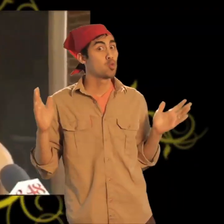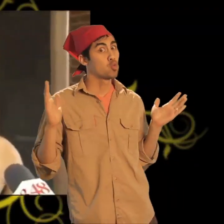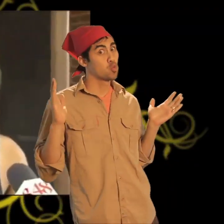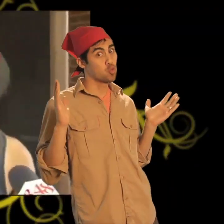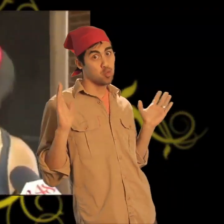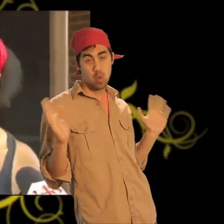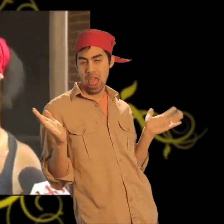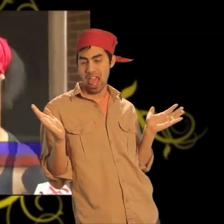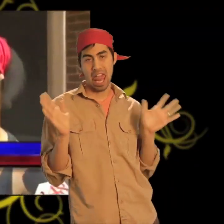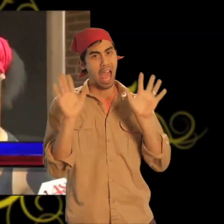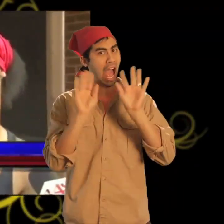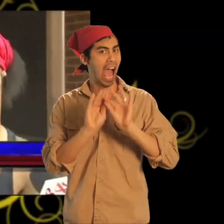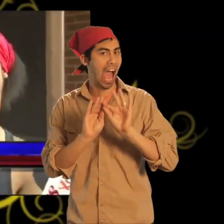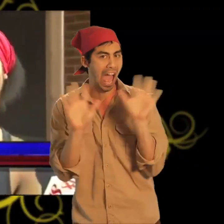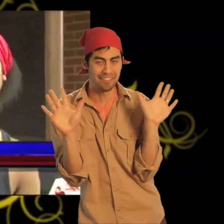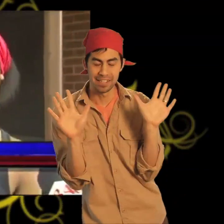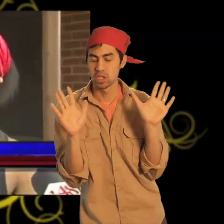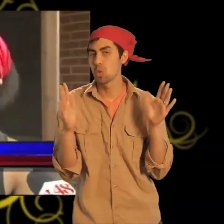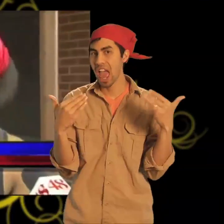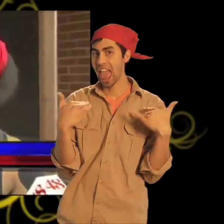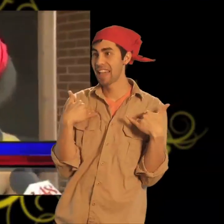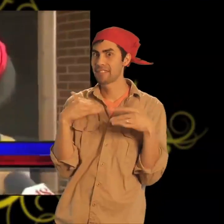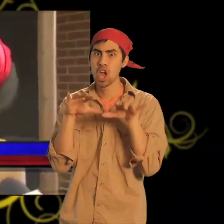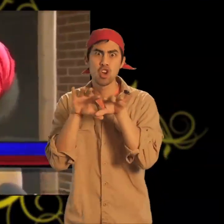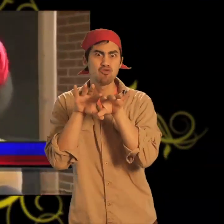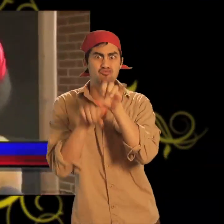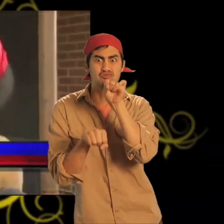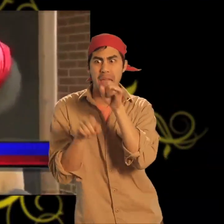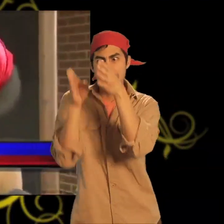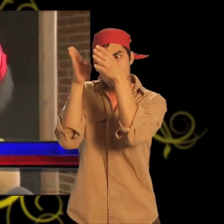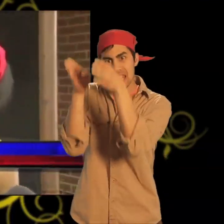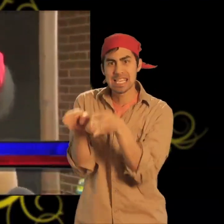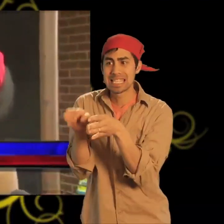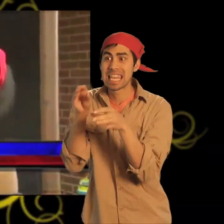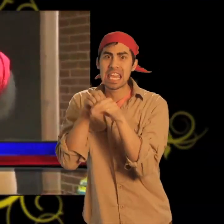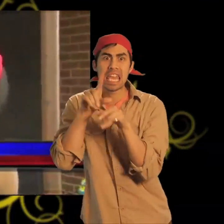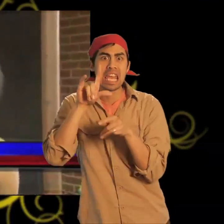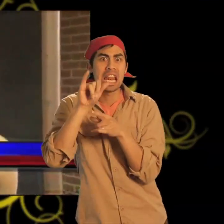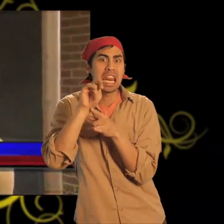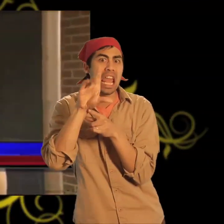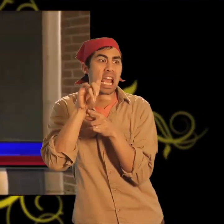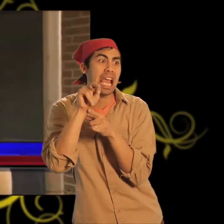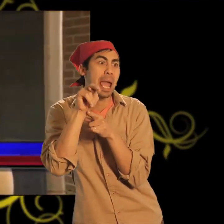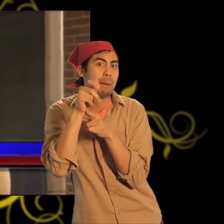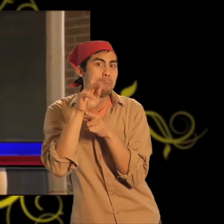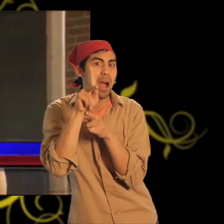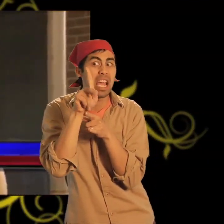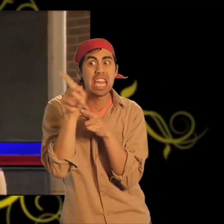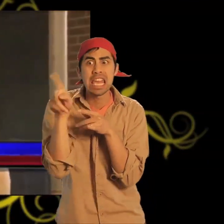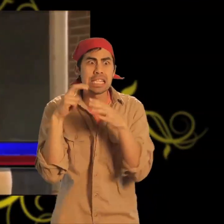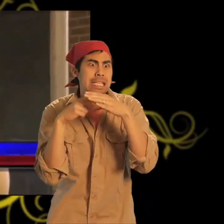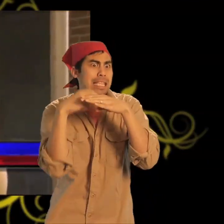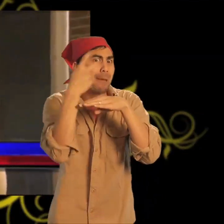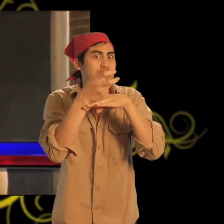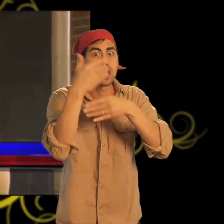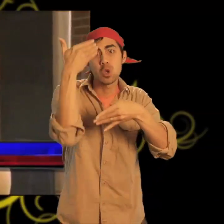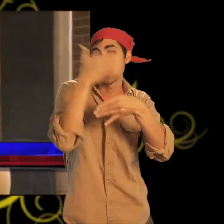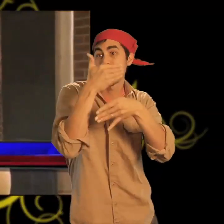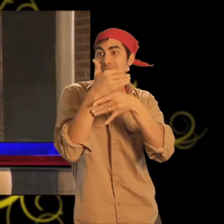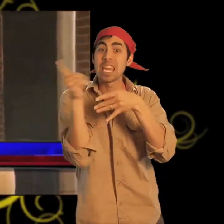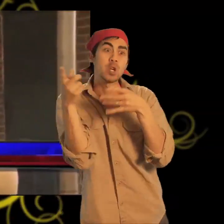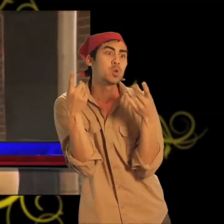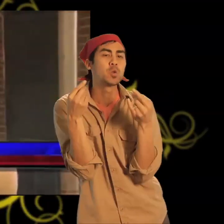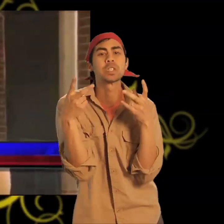Well, obviously, we have a rapist in Lincoln Park. He's climbing in your windows. He's snatching